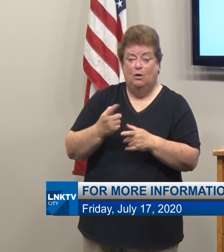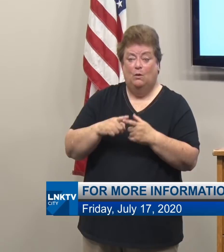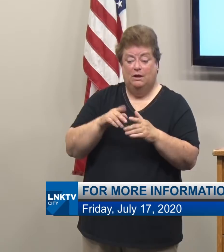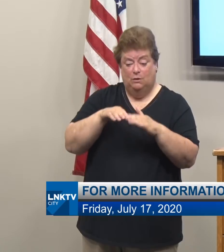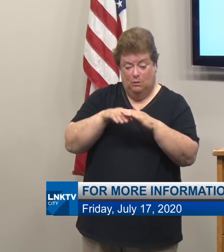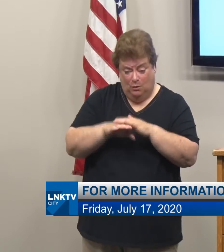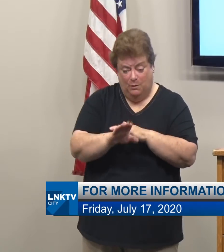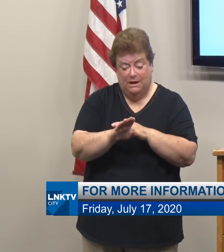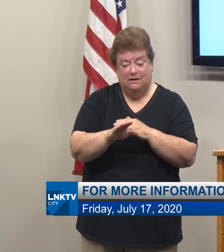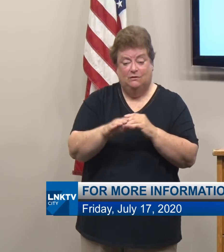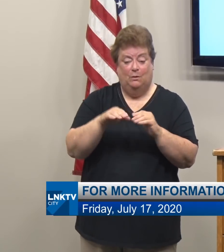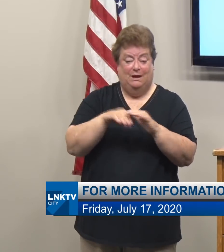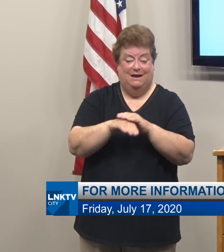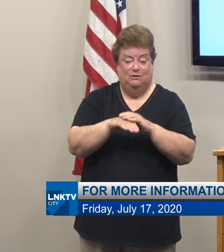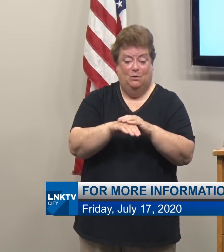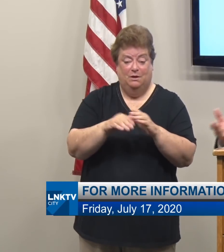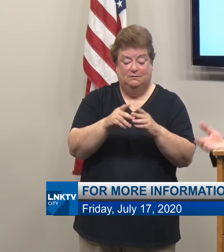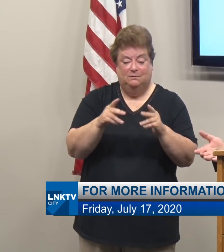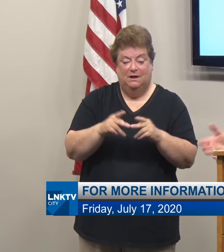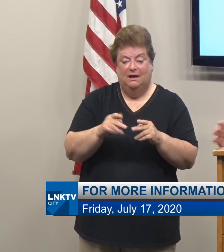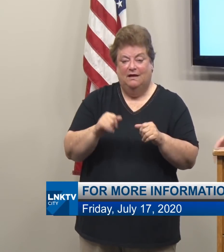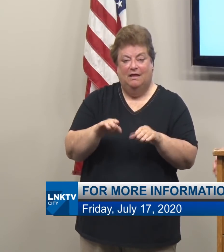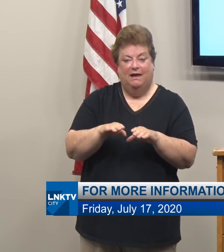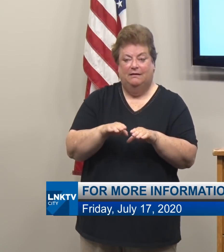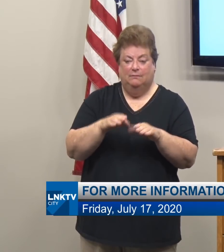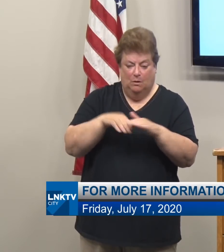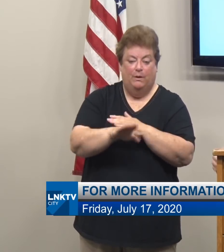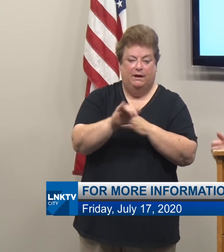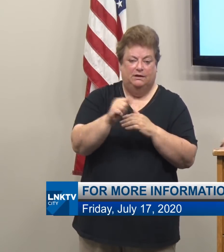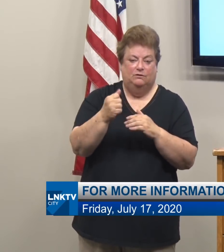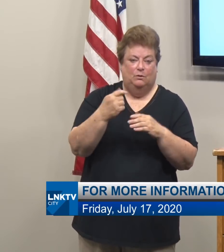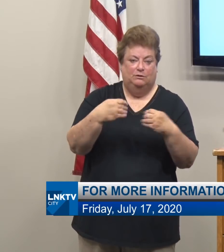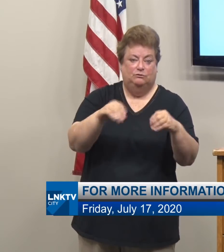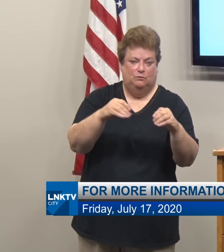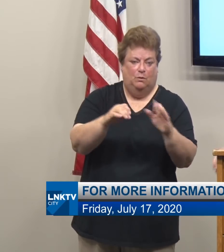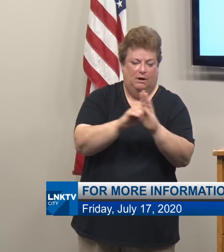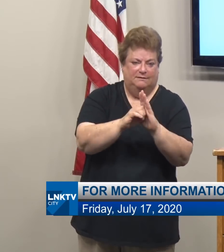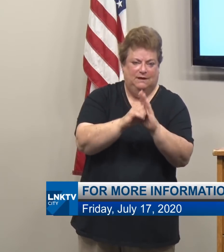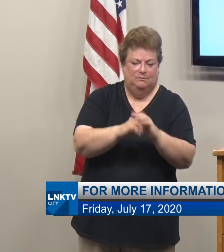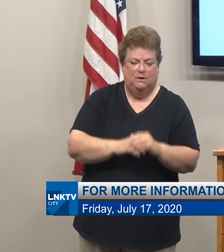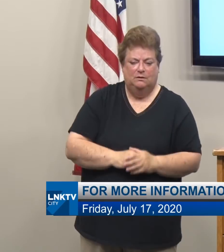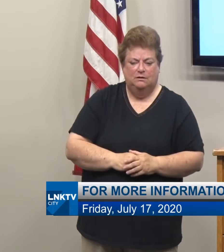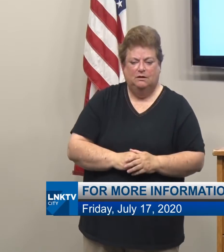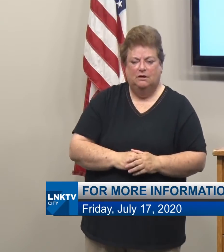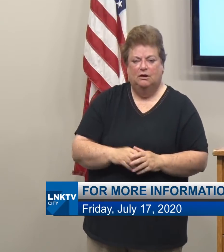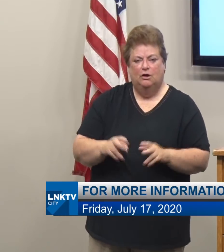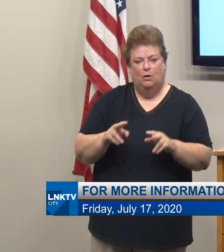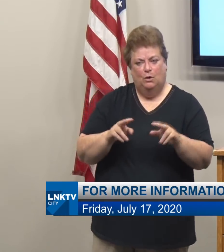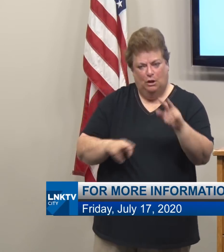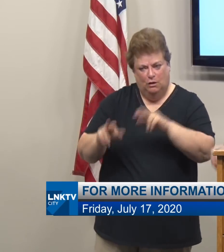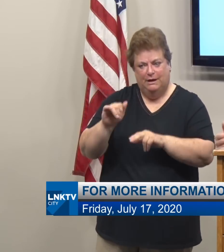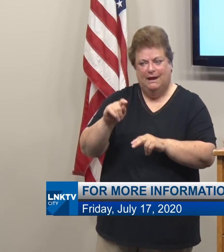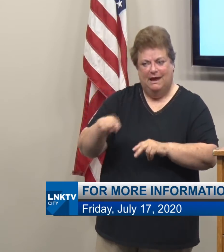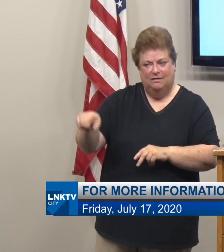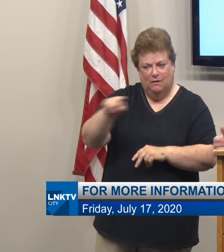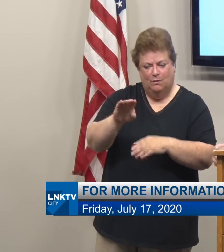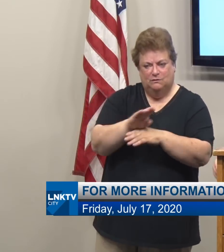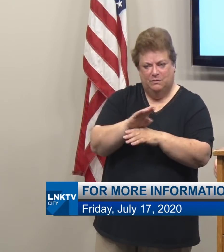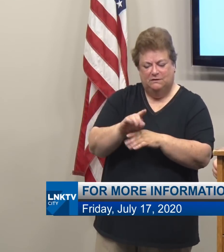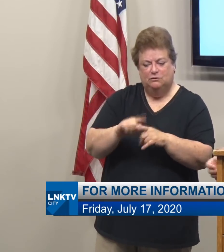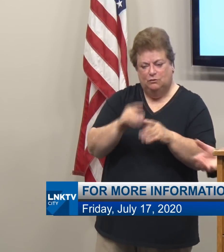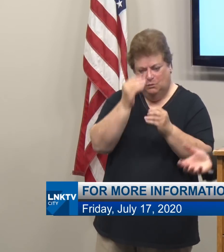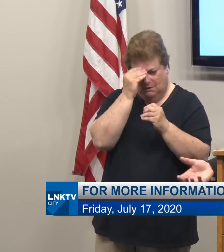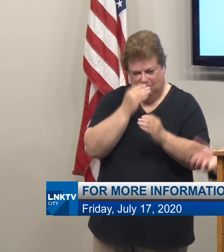an indoor space that's open to the public, for example, a store. And what we would be looking those businesses to do is to inform